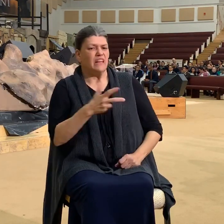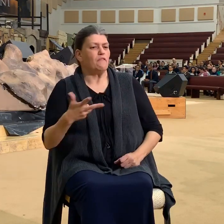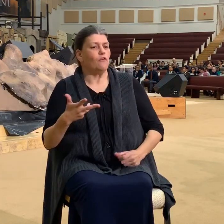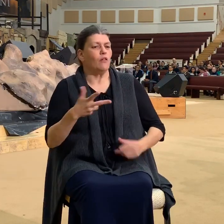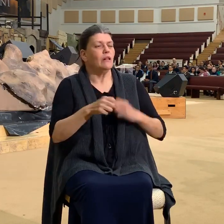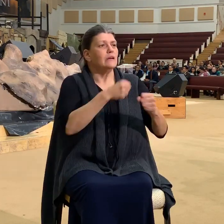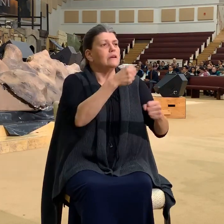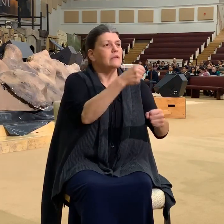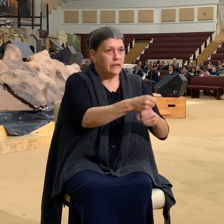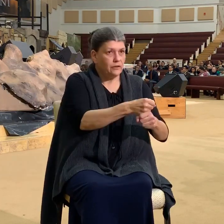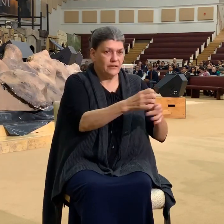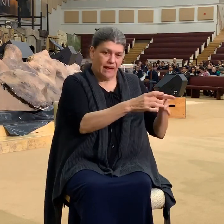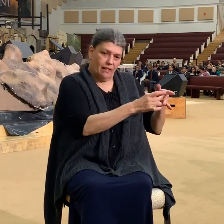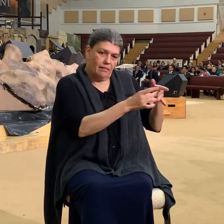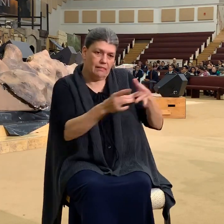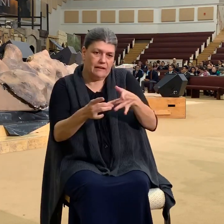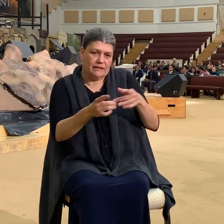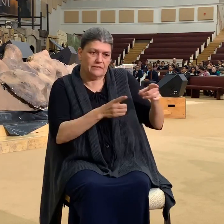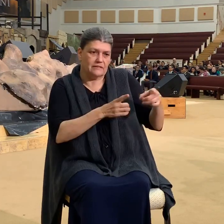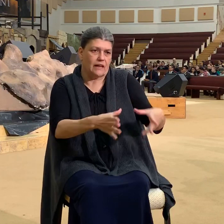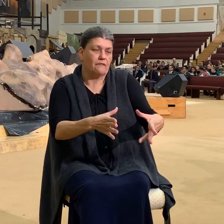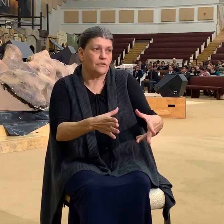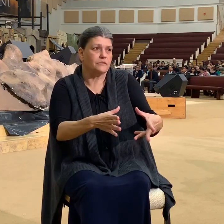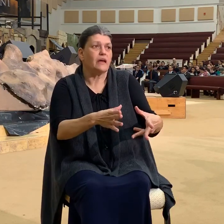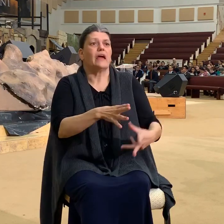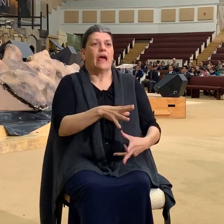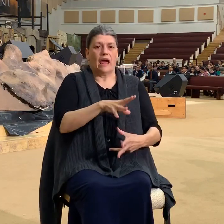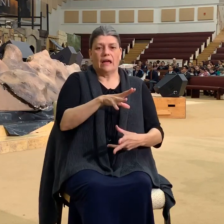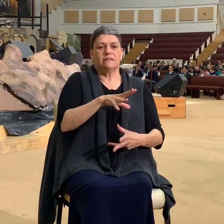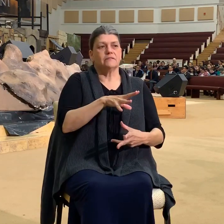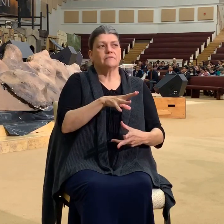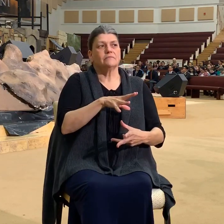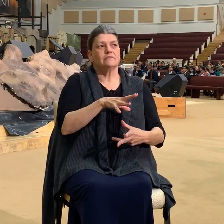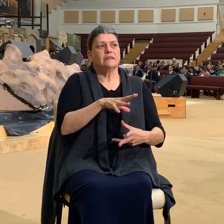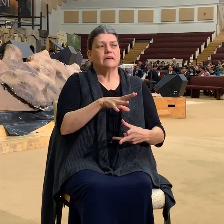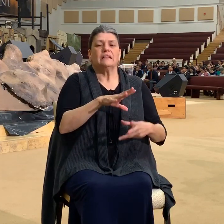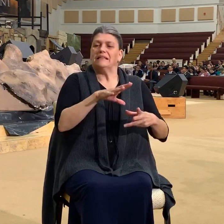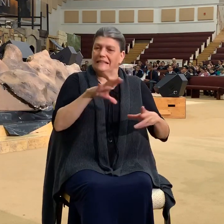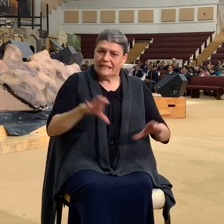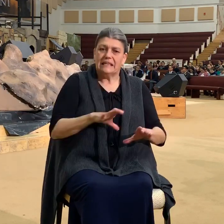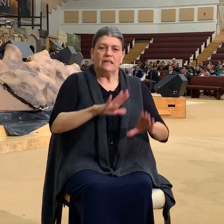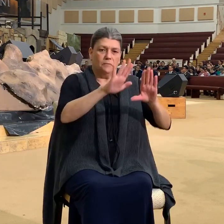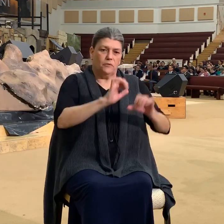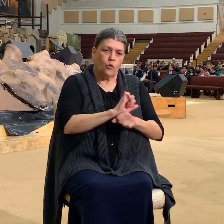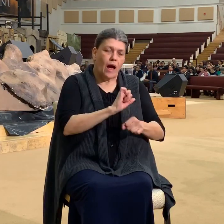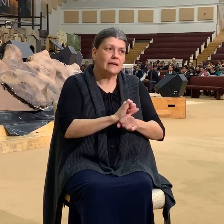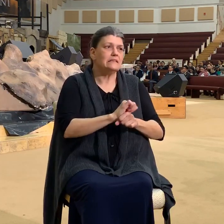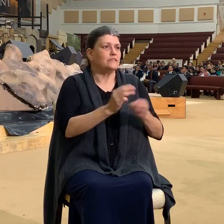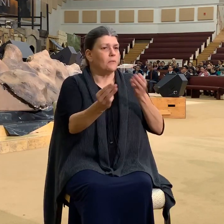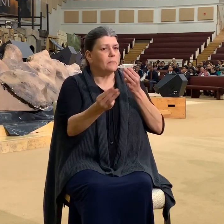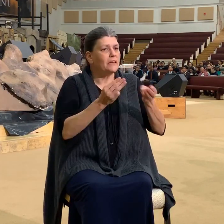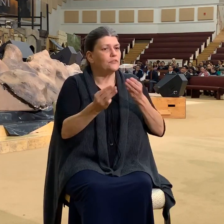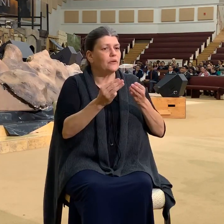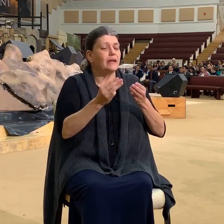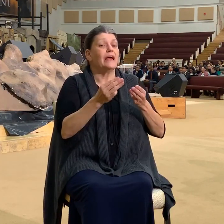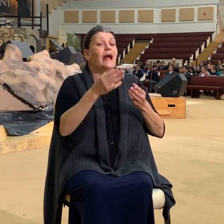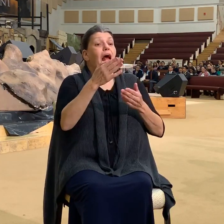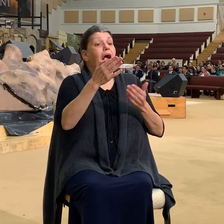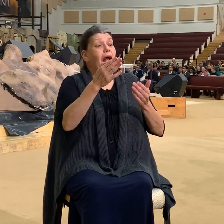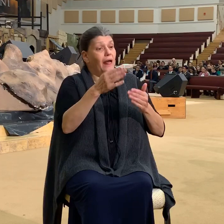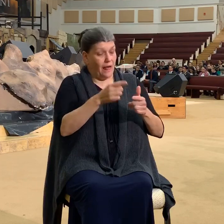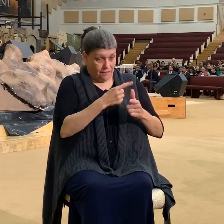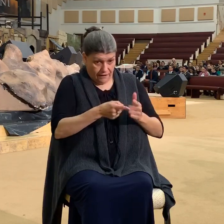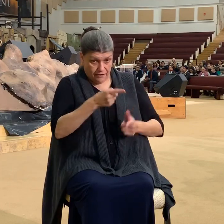them participating in his miraculous ministry, then he sent them out and he said, "Go